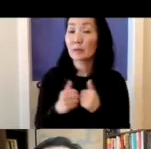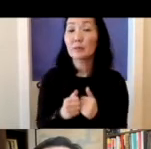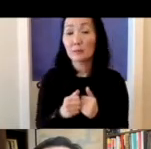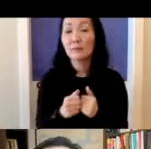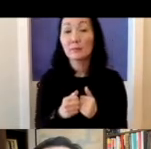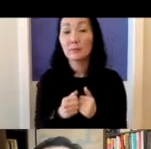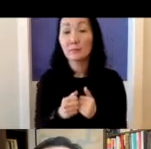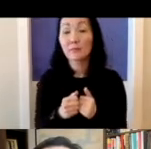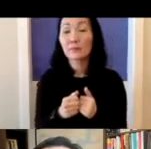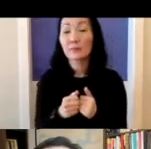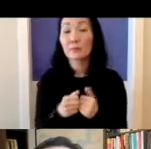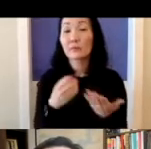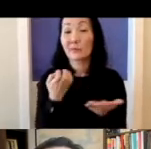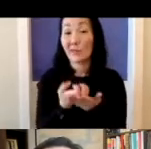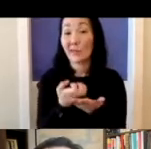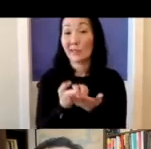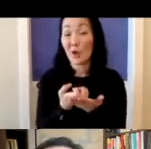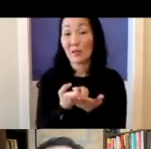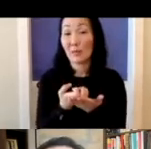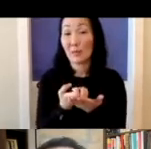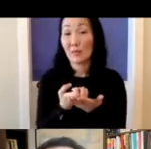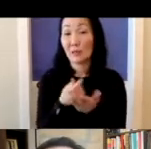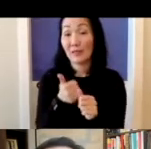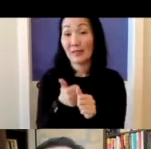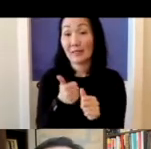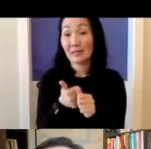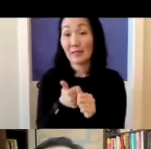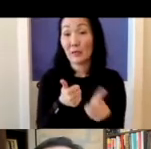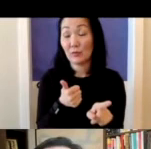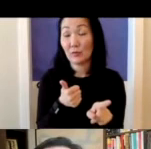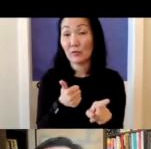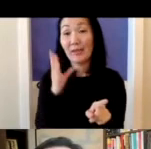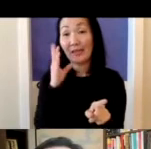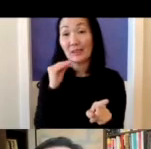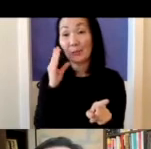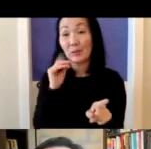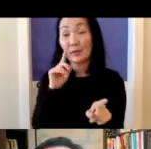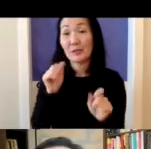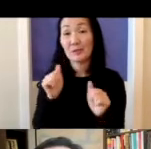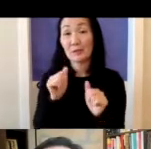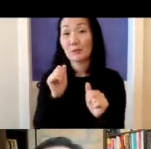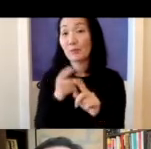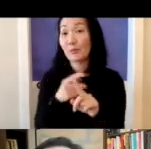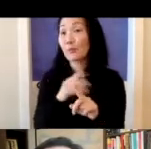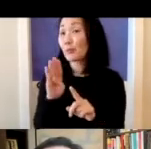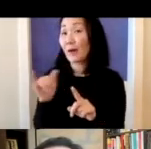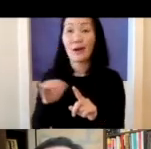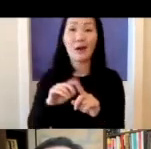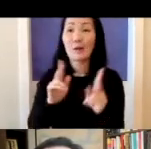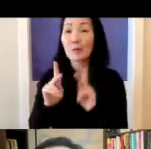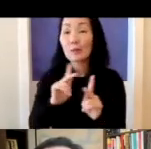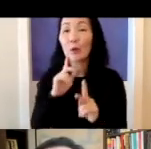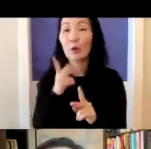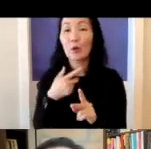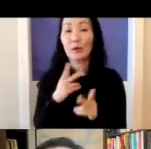is experienced, as this is, of course, just one perspective, but that when we think about how jobs are